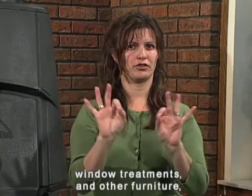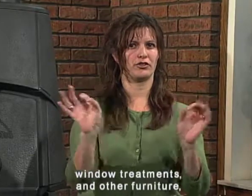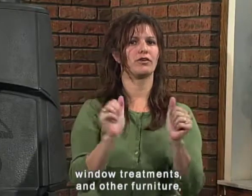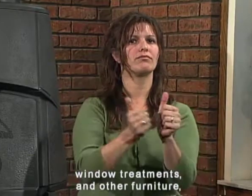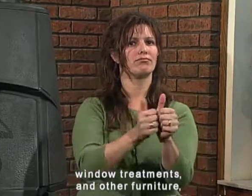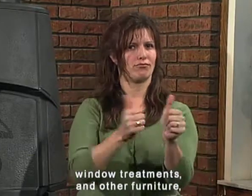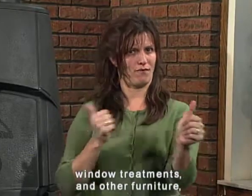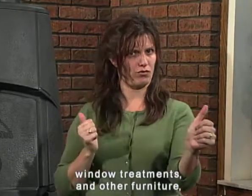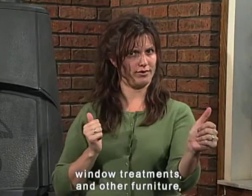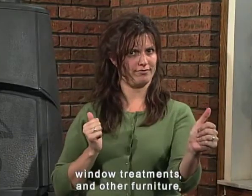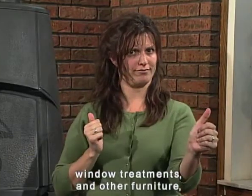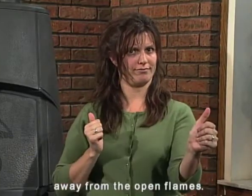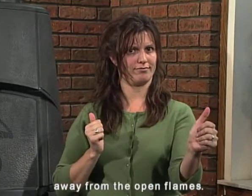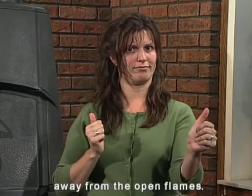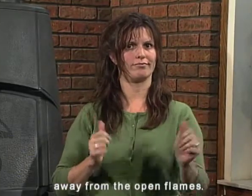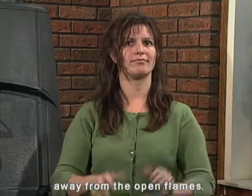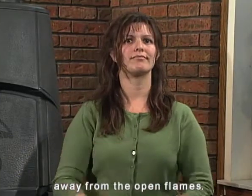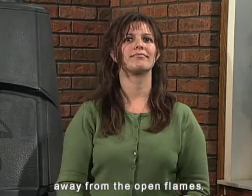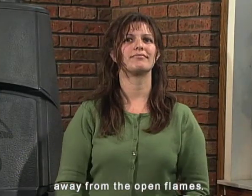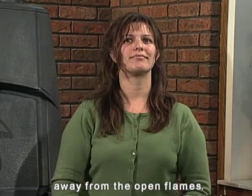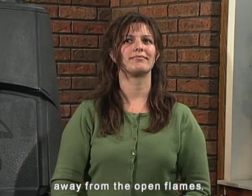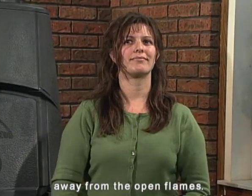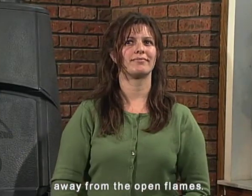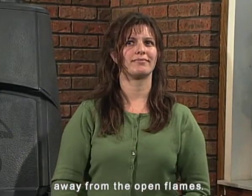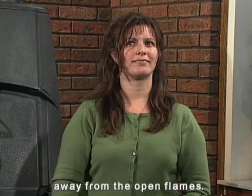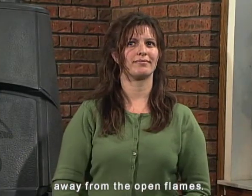and other furniture, away from the open flames.